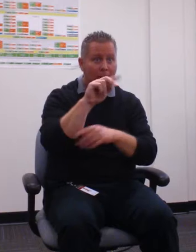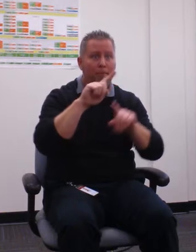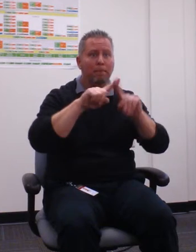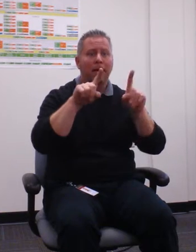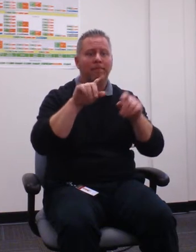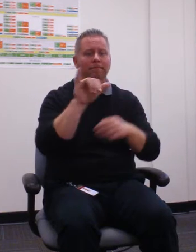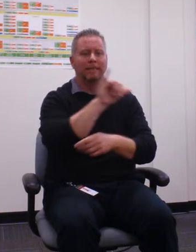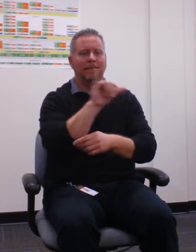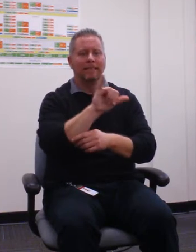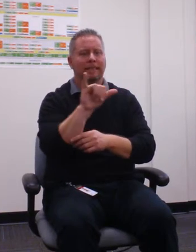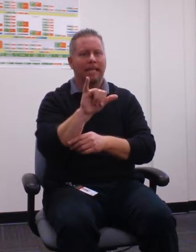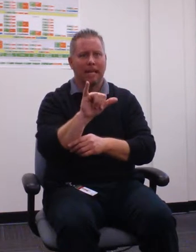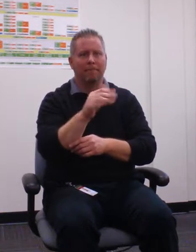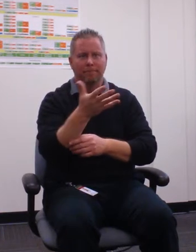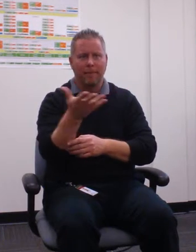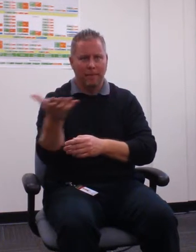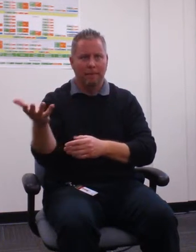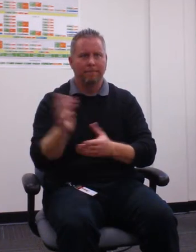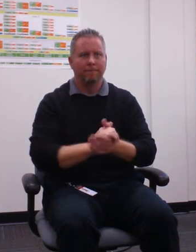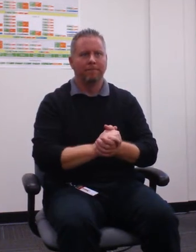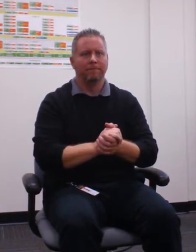thing.